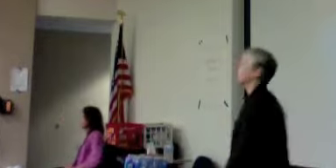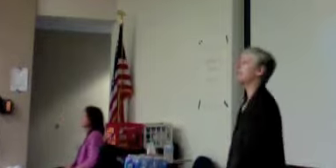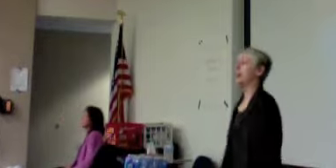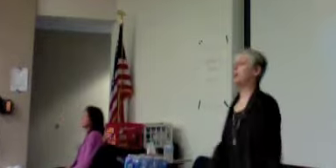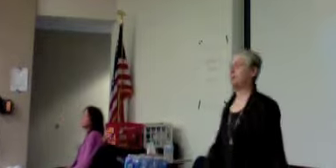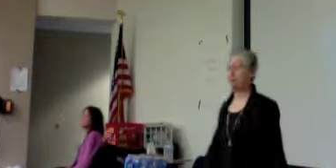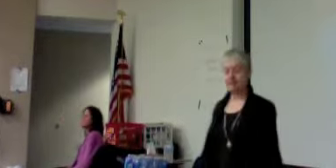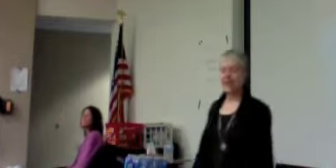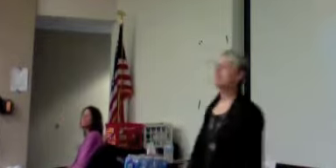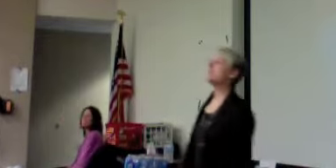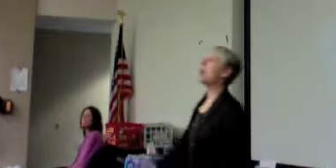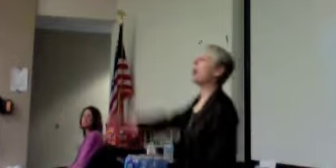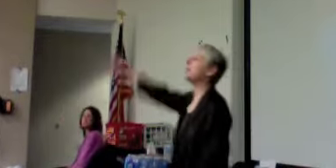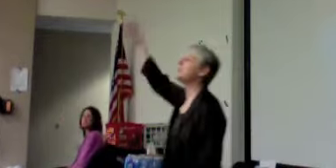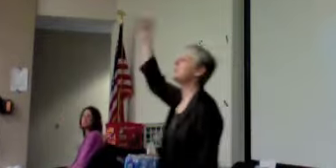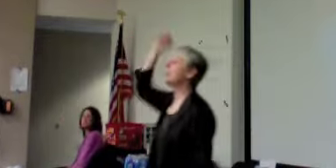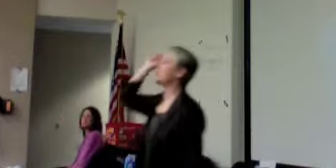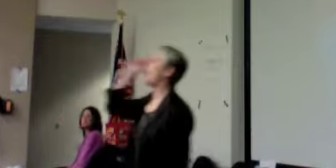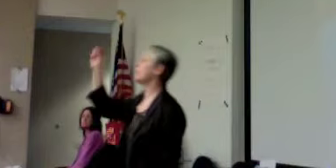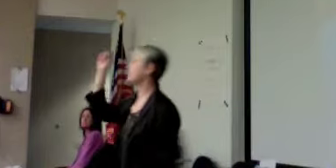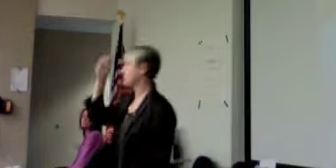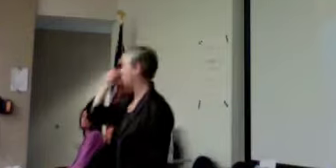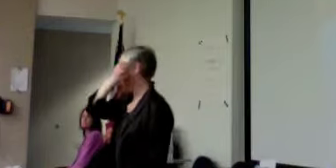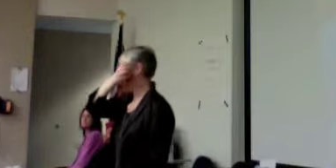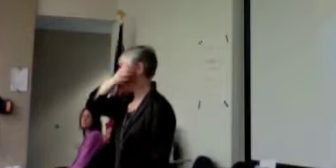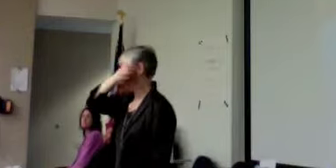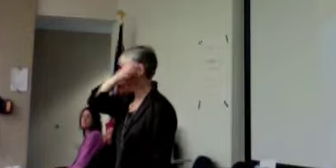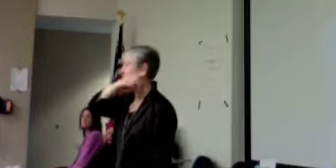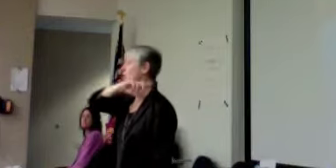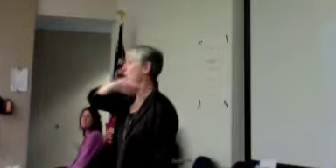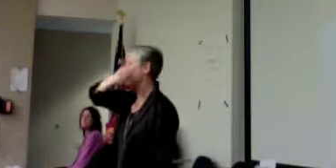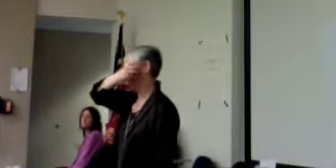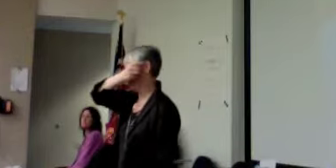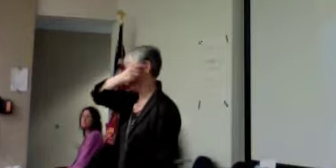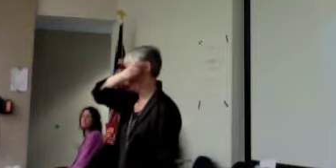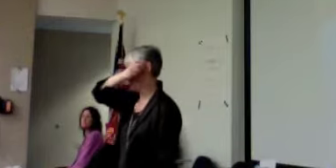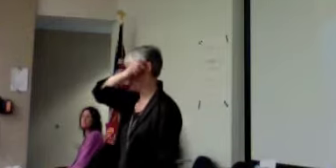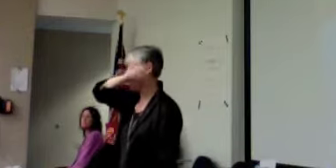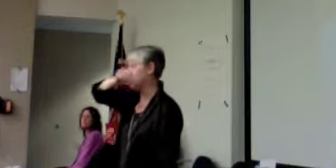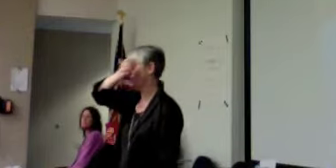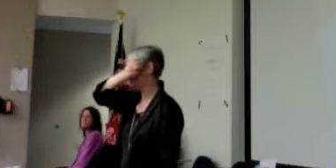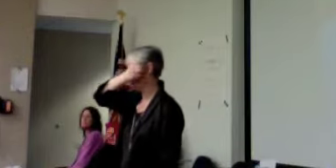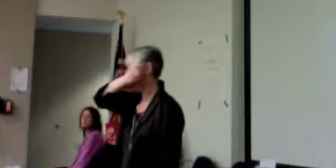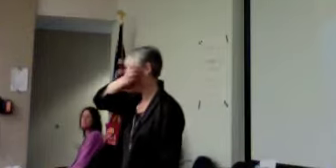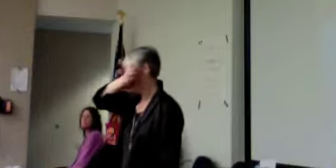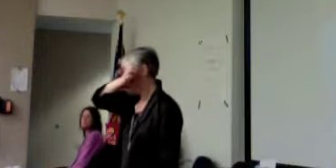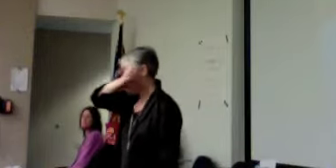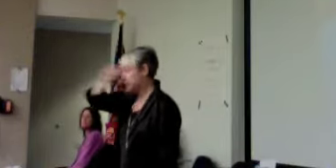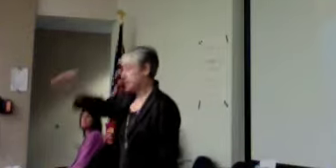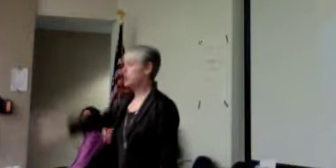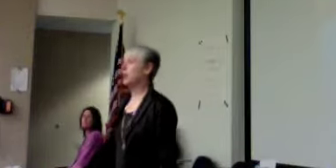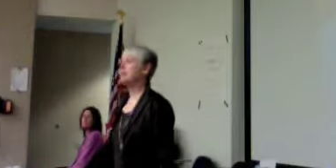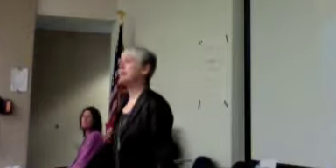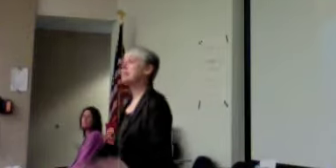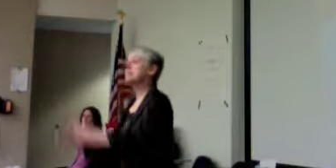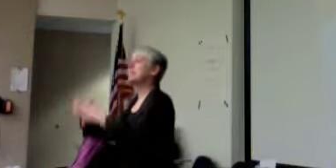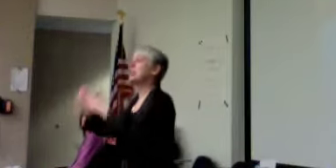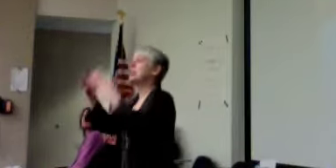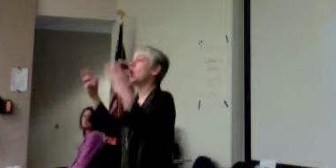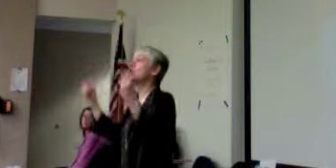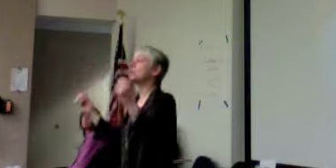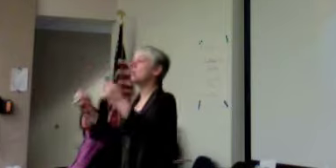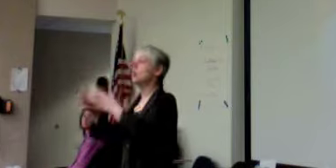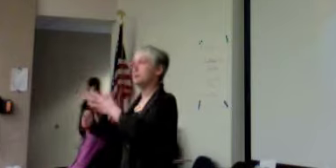And there we go. So part of the deal with all of this problem is that these are all of Mr. Miller's friends. So we have to get a little